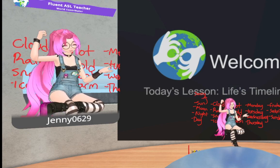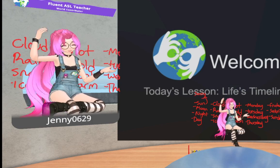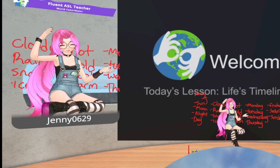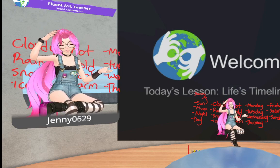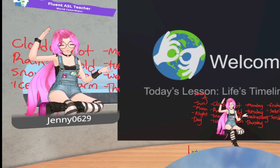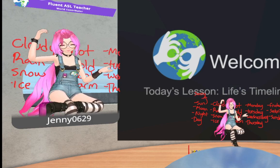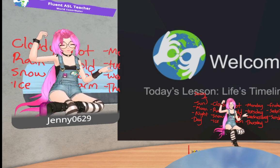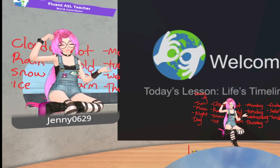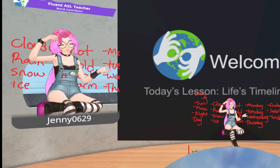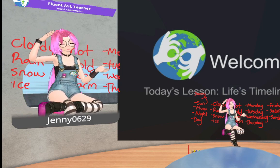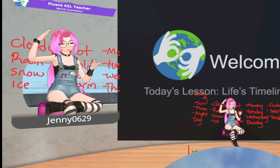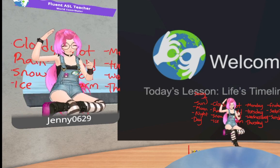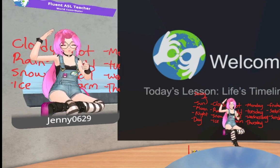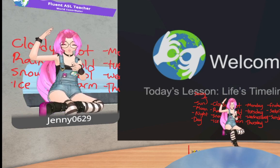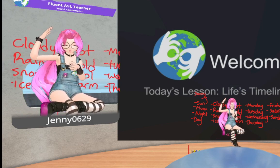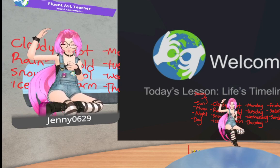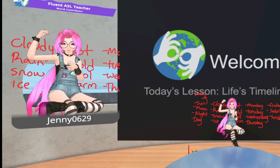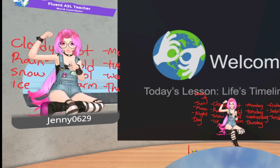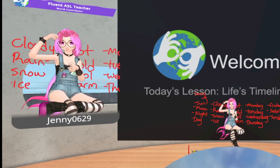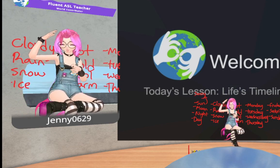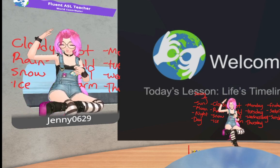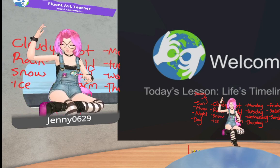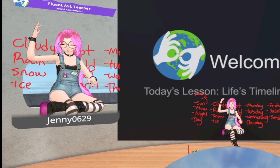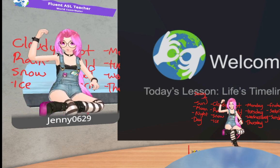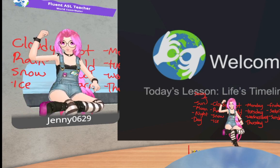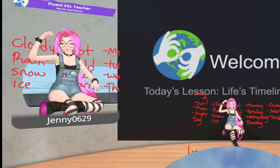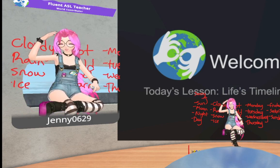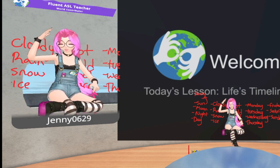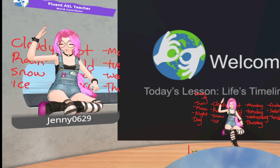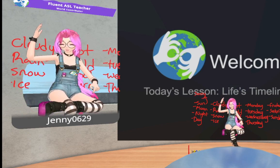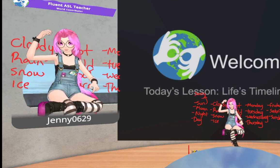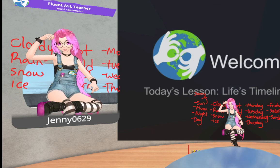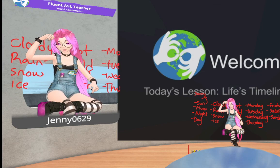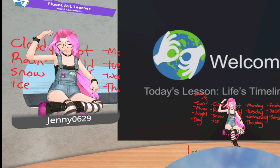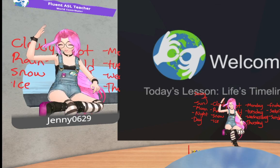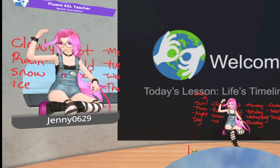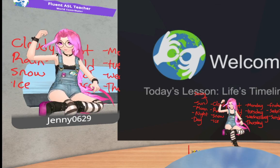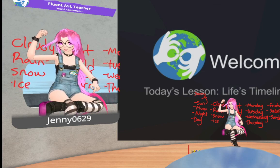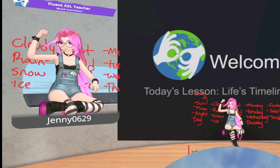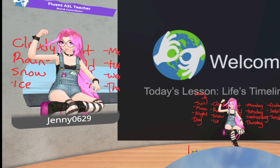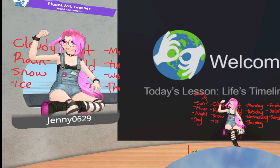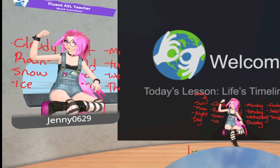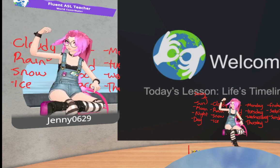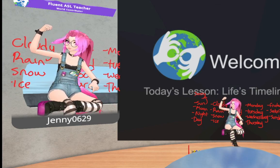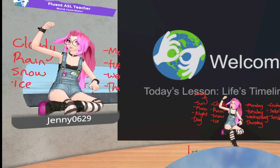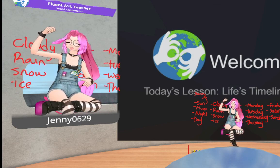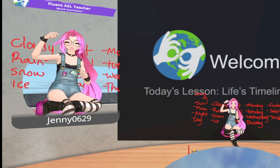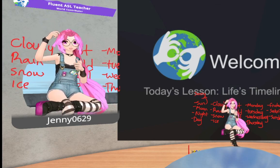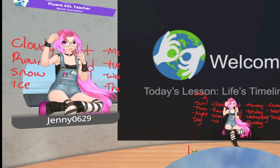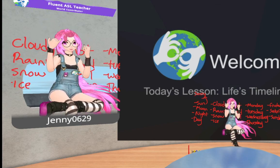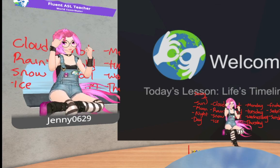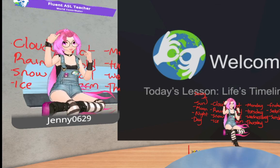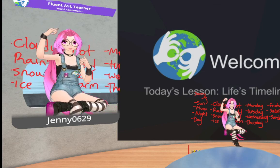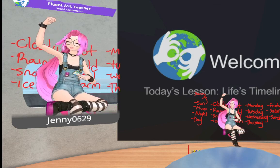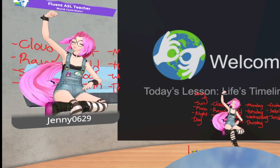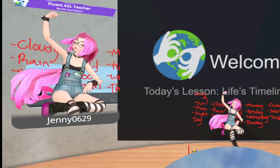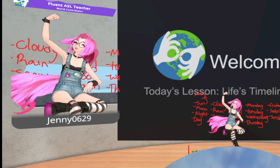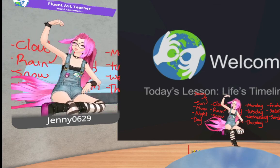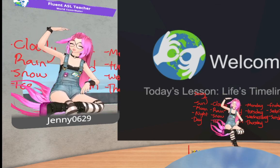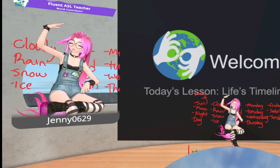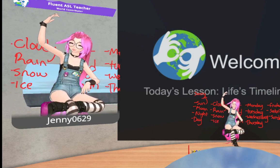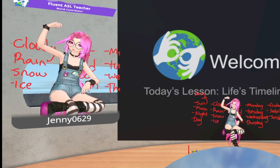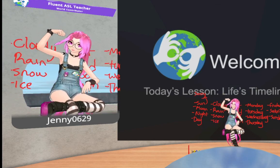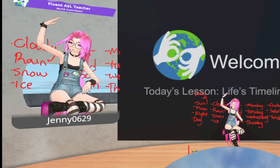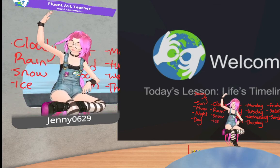what that means? Shower. Yes, yes, shower. That's right. So shower, imagine you have the